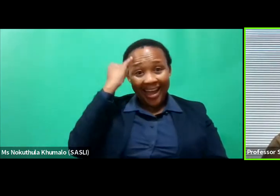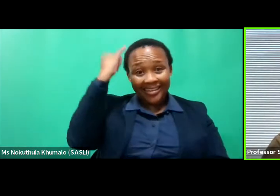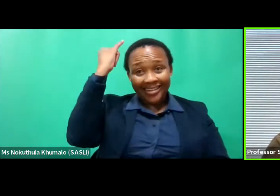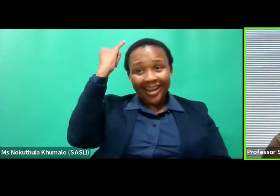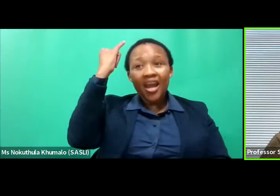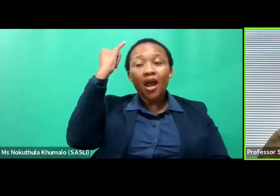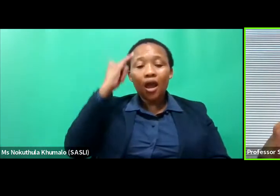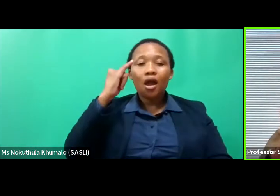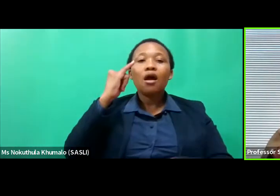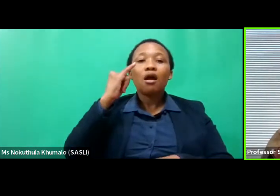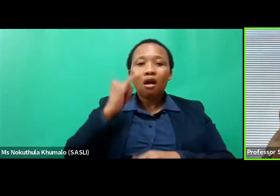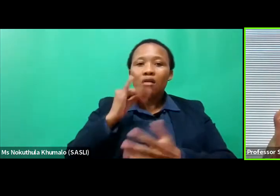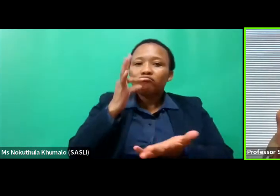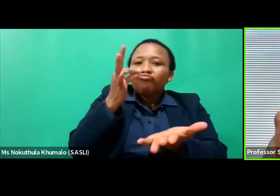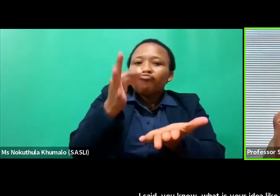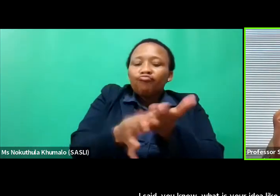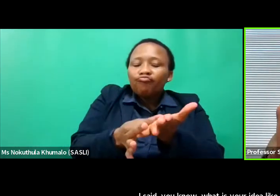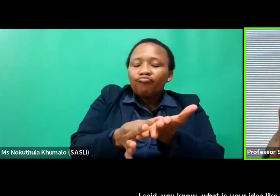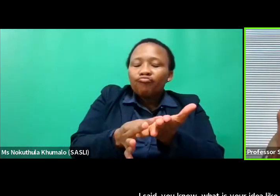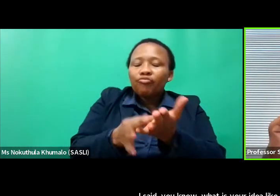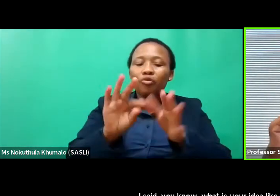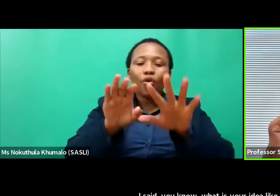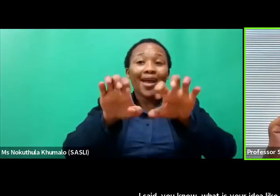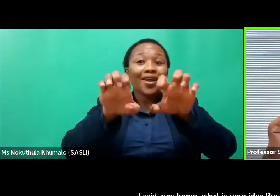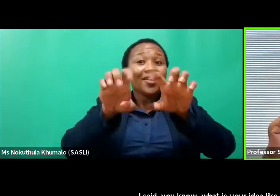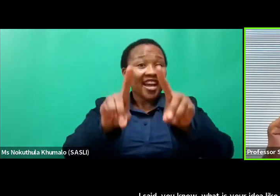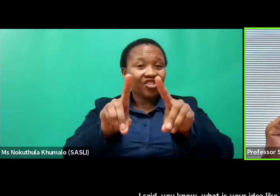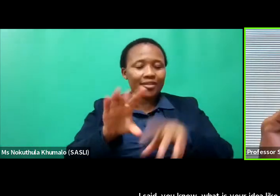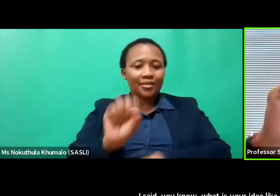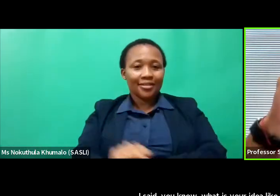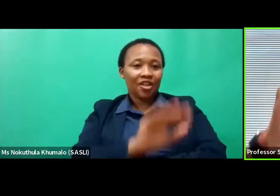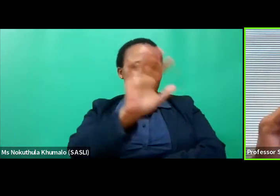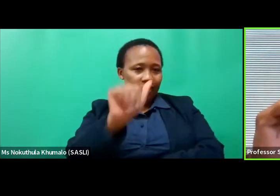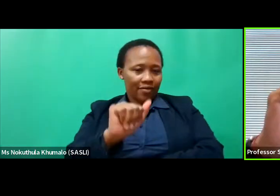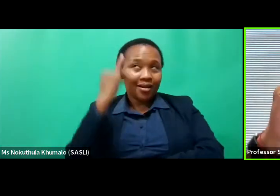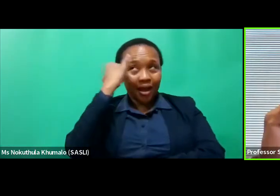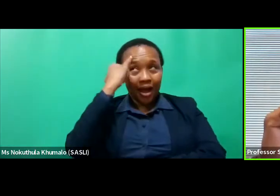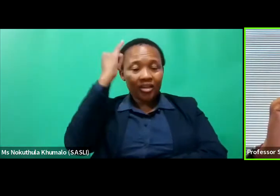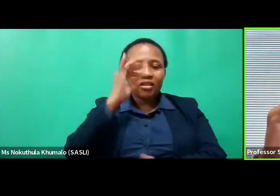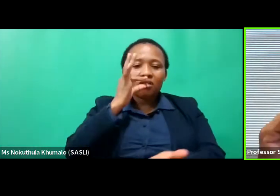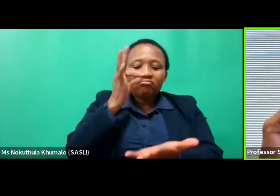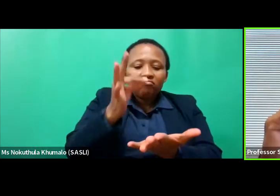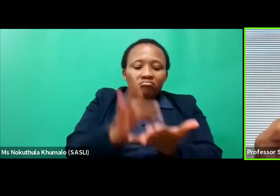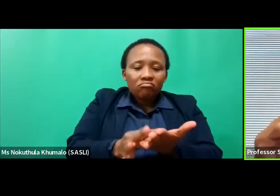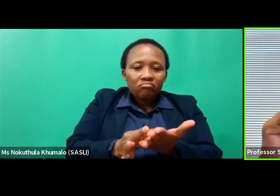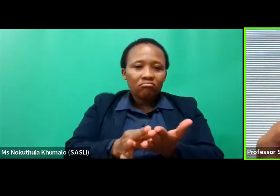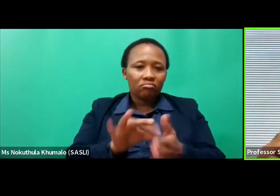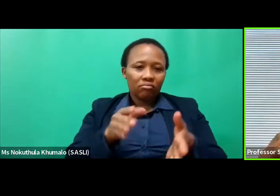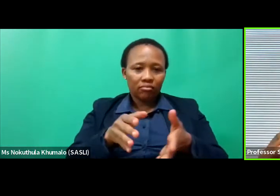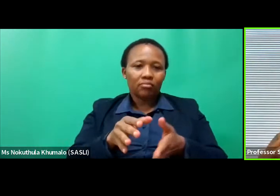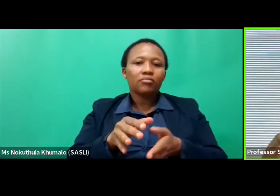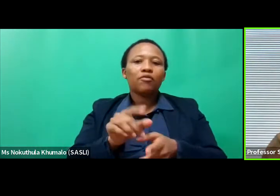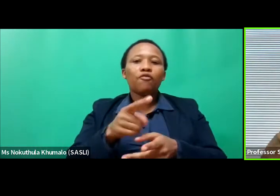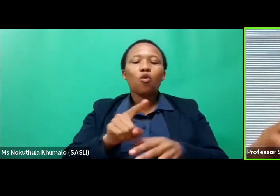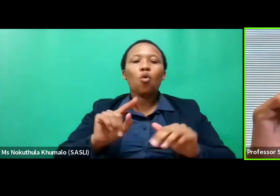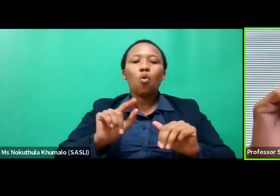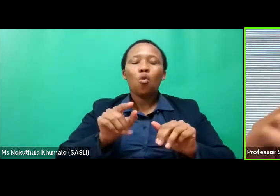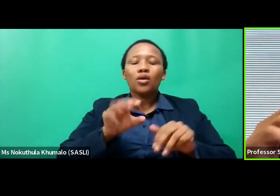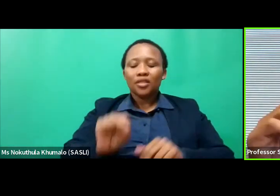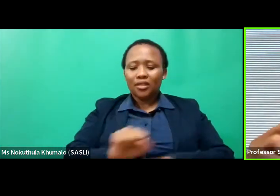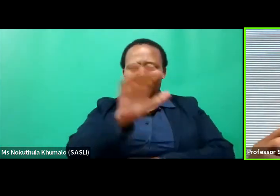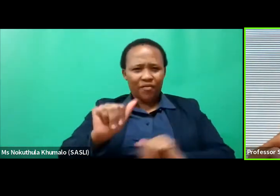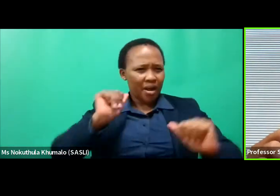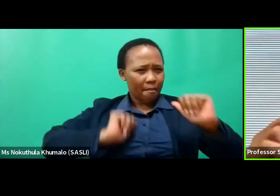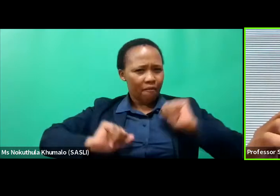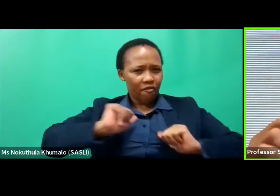Africa? Your idyllic notion of the performance of the education system in South Africa